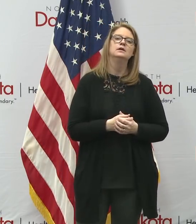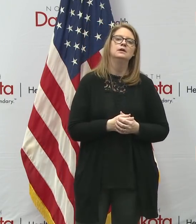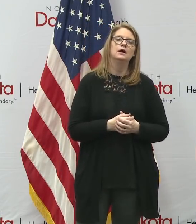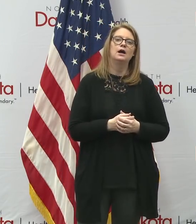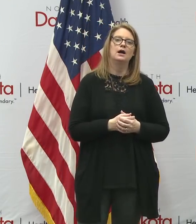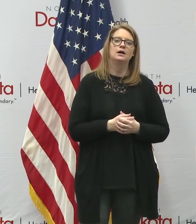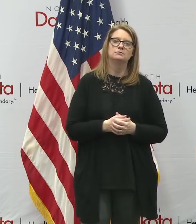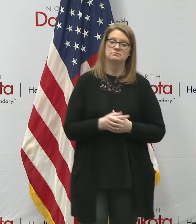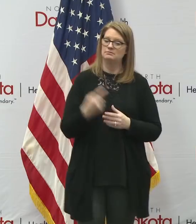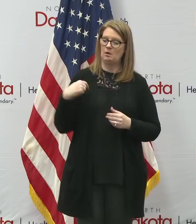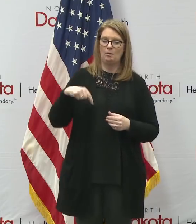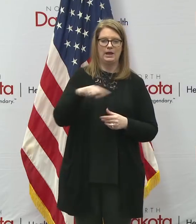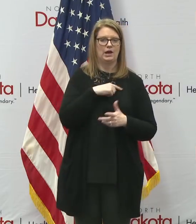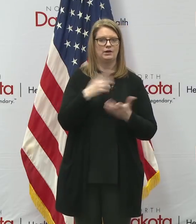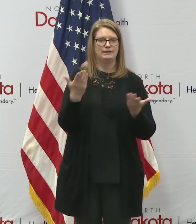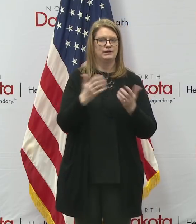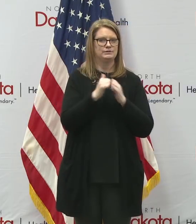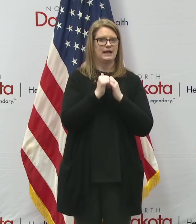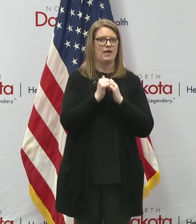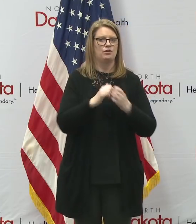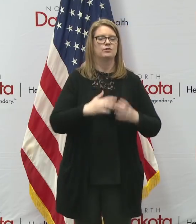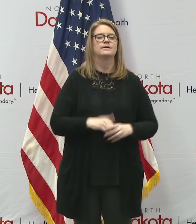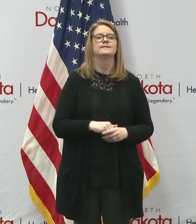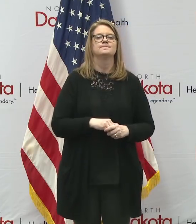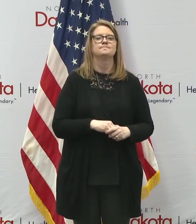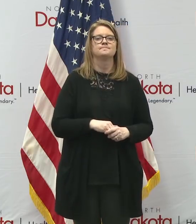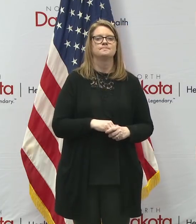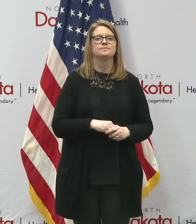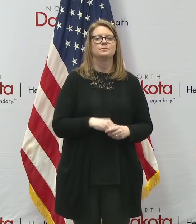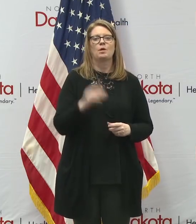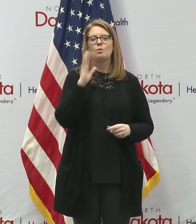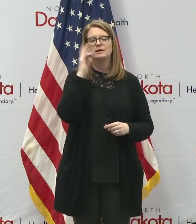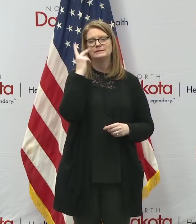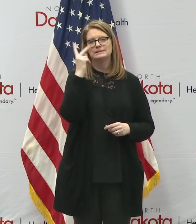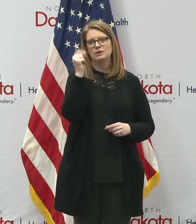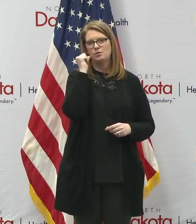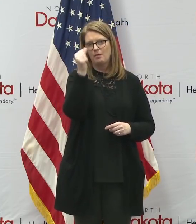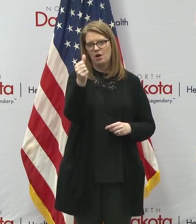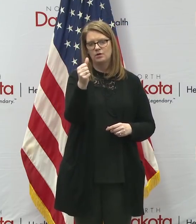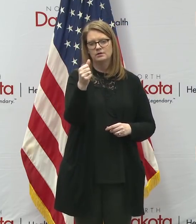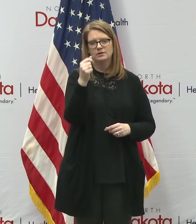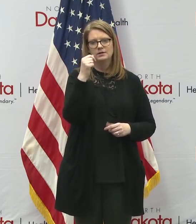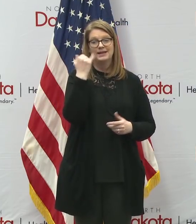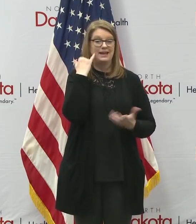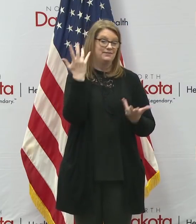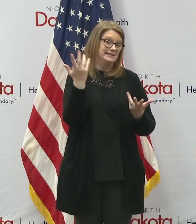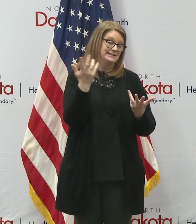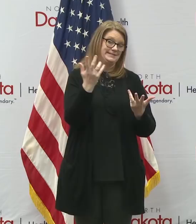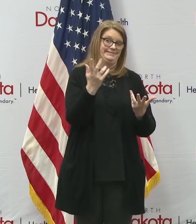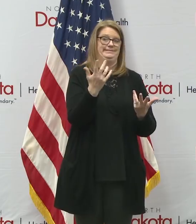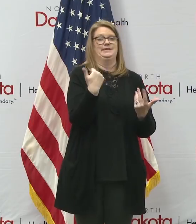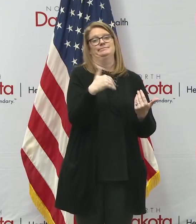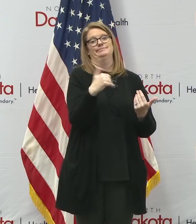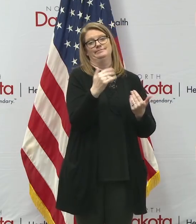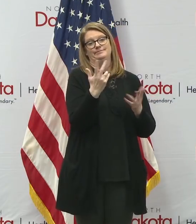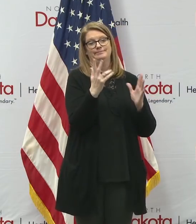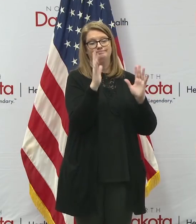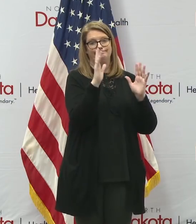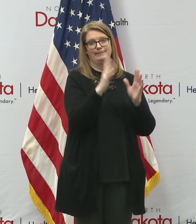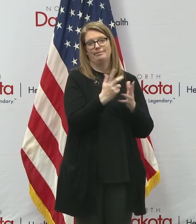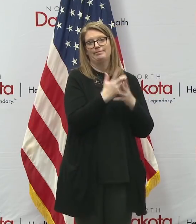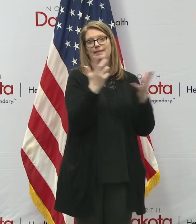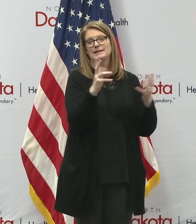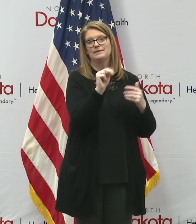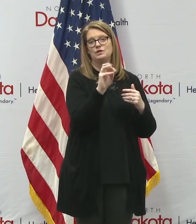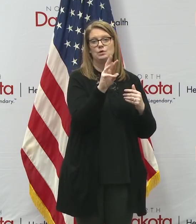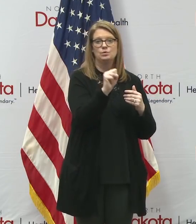we're in it together. Thank you all. And if we'll see you tomorrow if we've got a big news day. If we don't, we'll see you on Monday at 4 o'clock if we